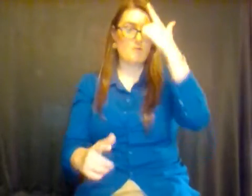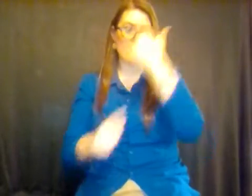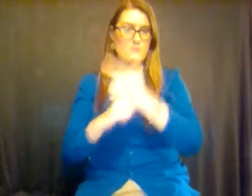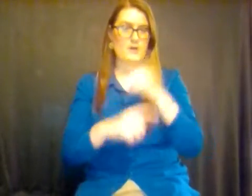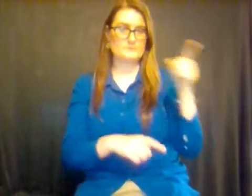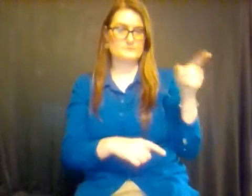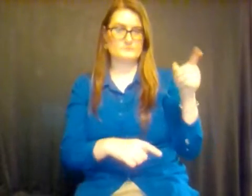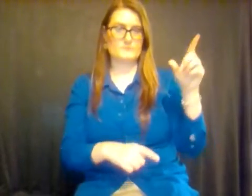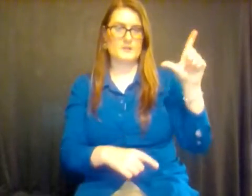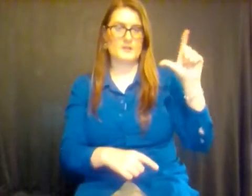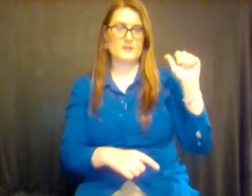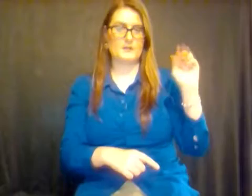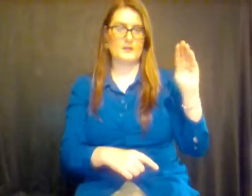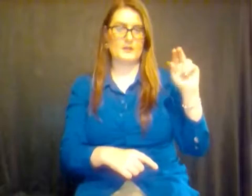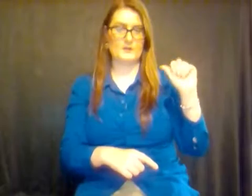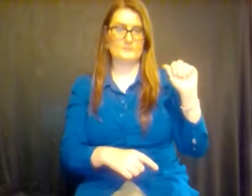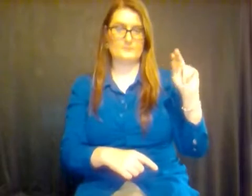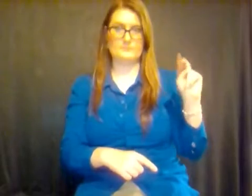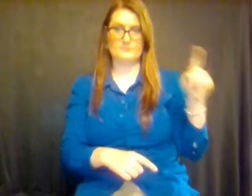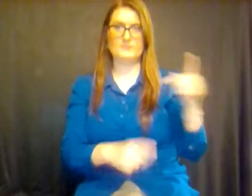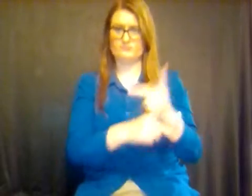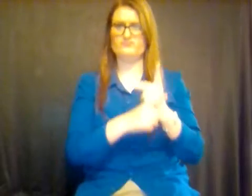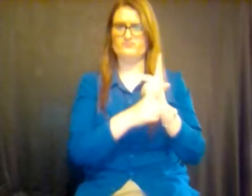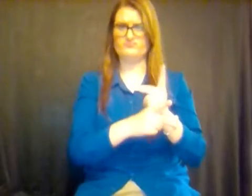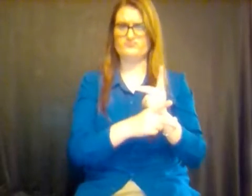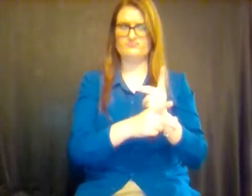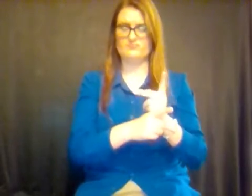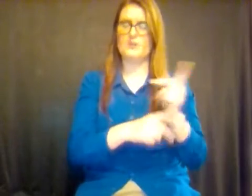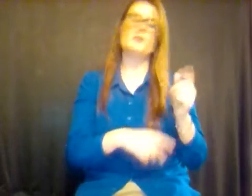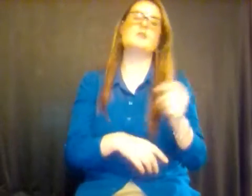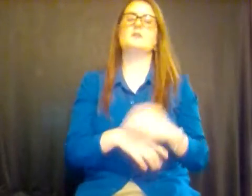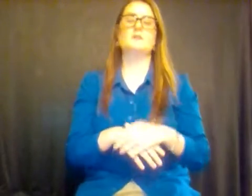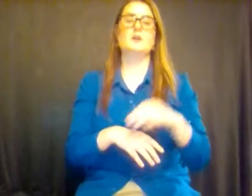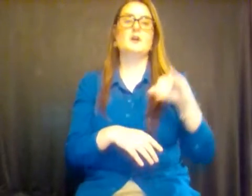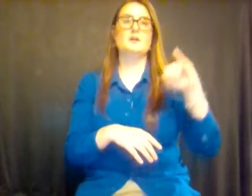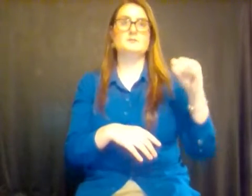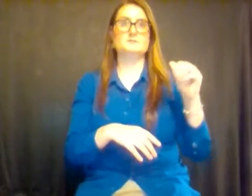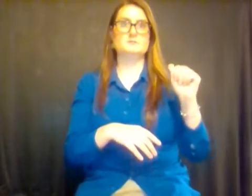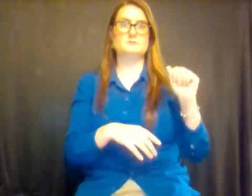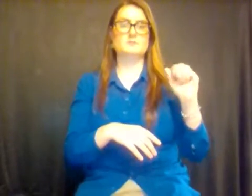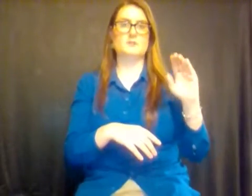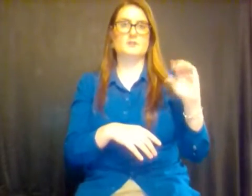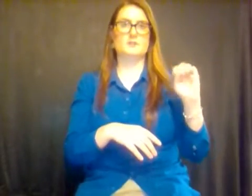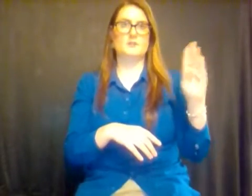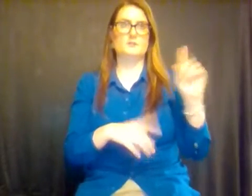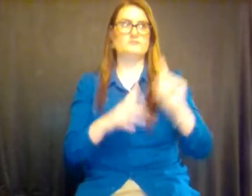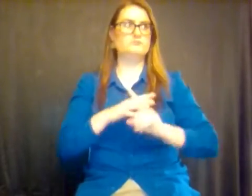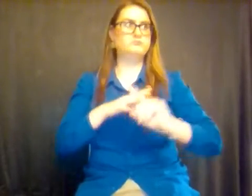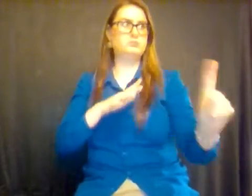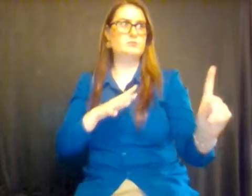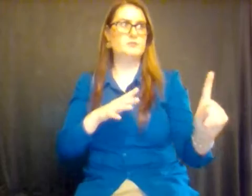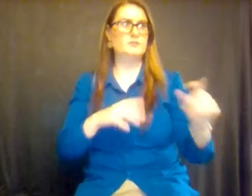without stopping to look back, he ran. He ran until it was so dark he couldn't see where he was going, and then finally he